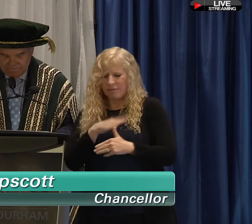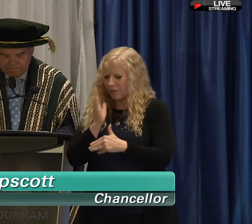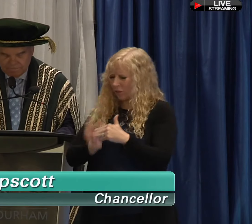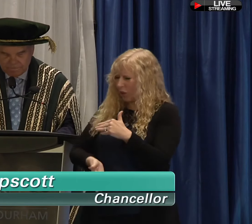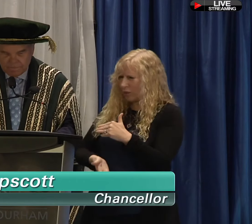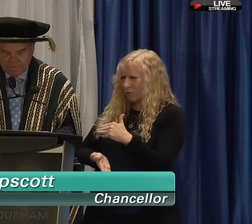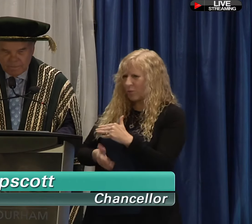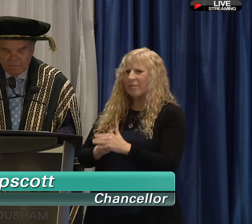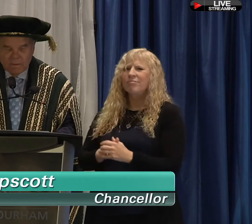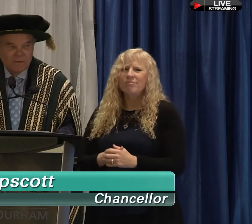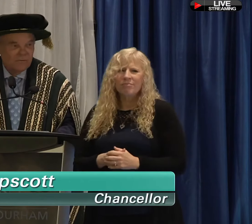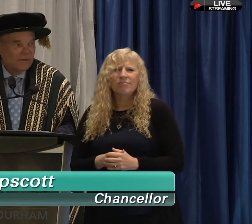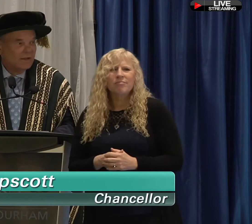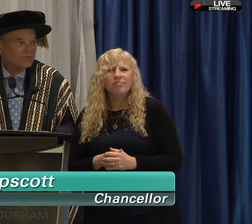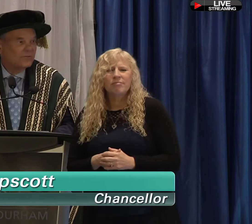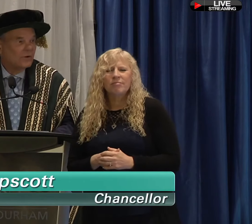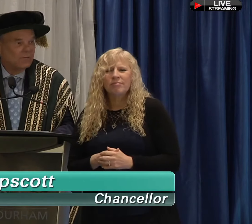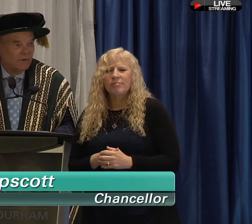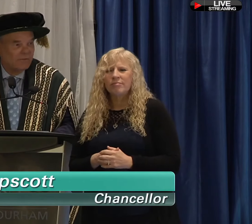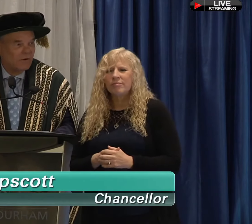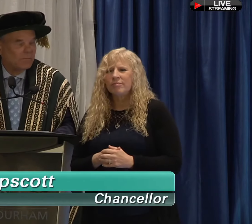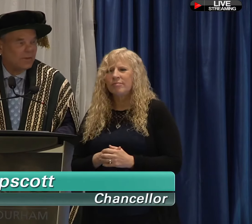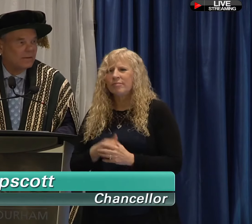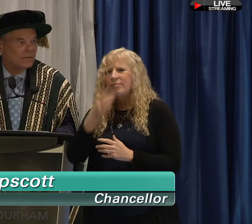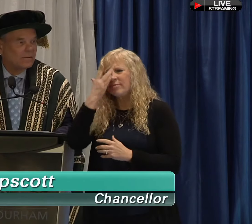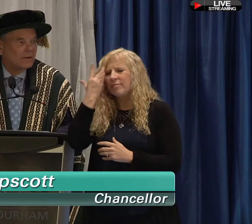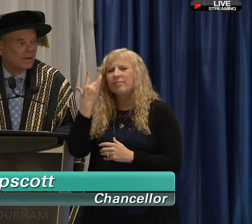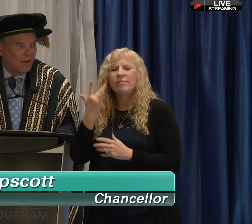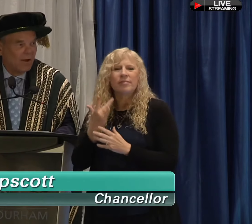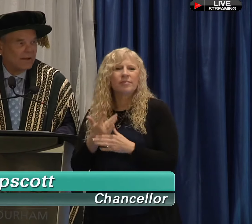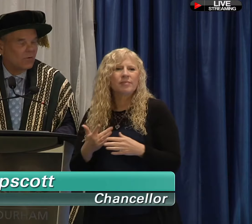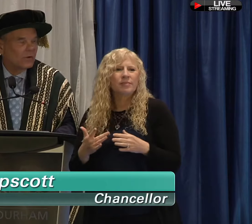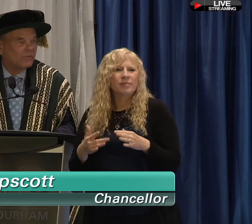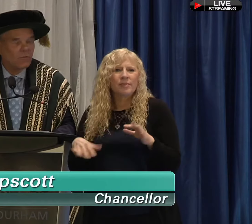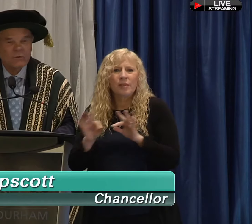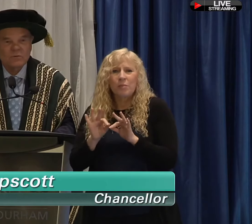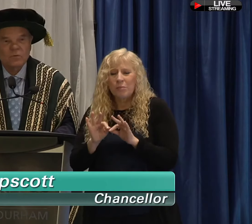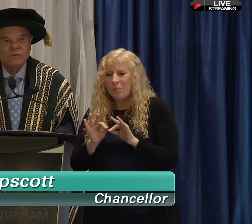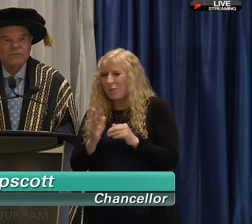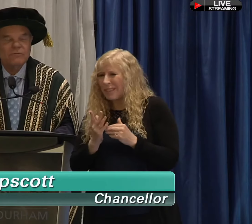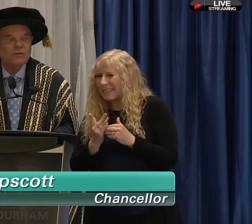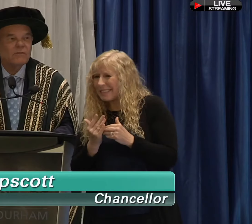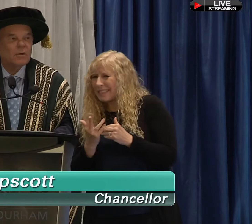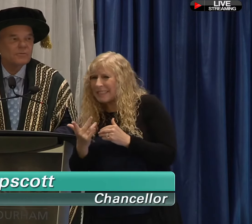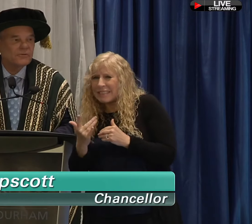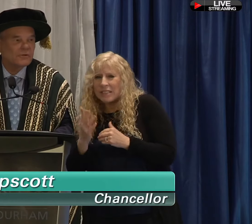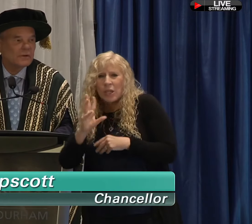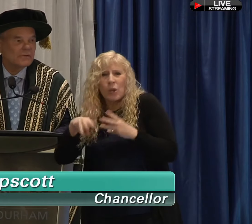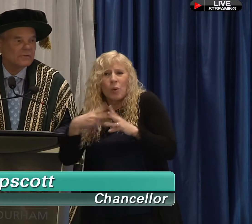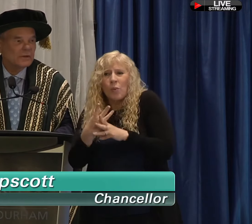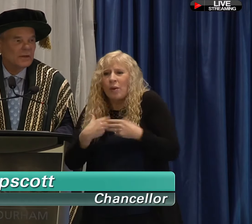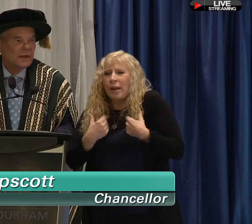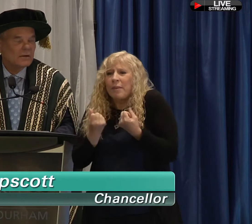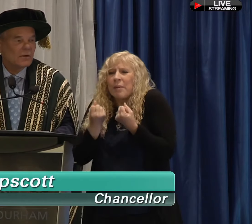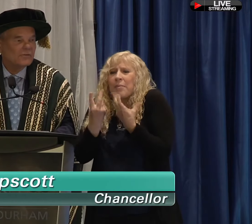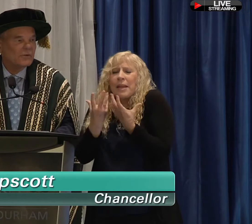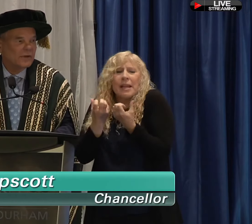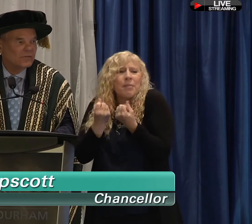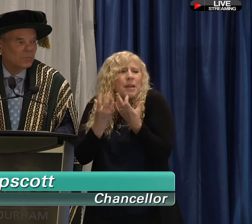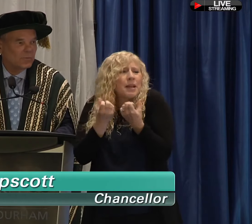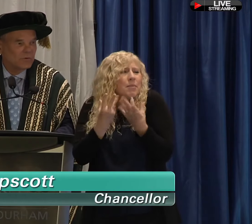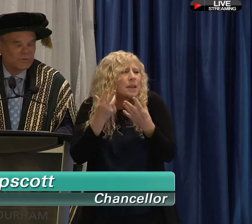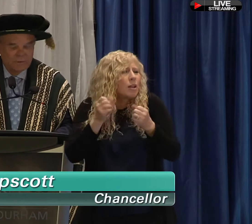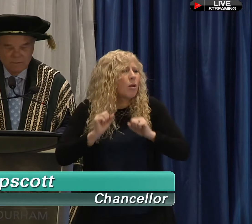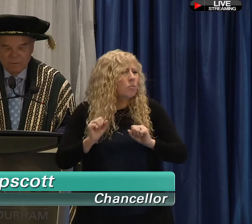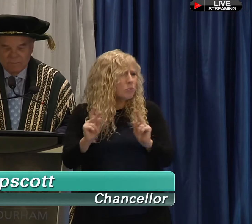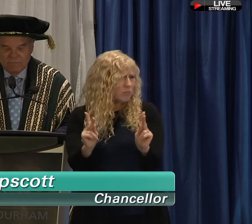consequence. The stakes are very, very high going forward. The world is full of opportunities, and it also has